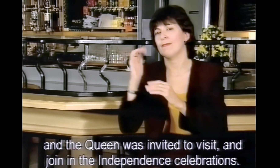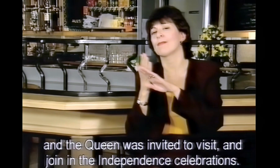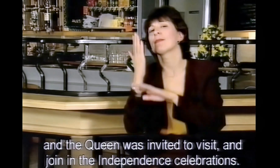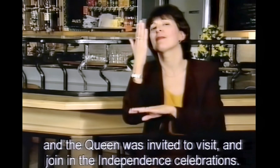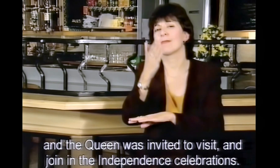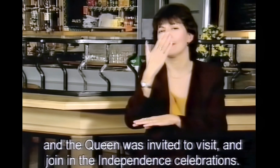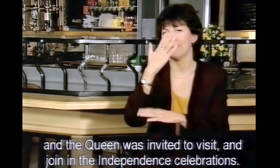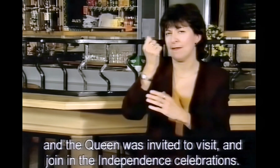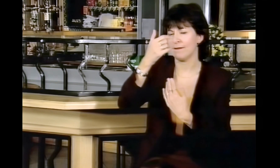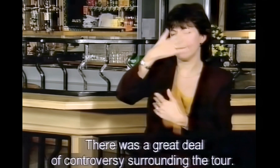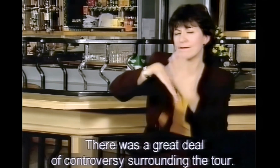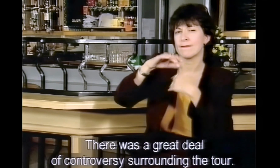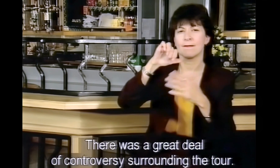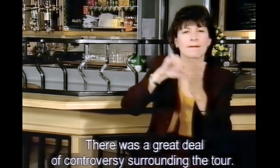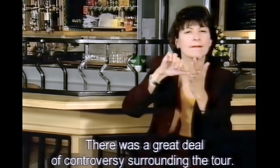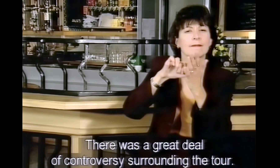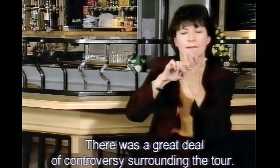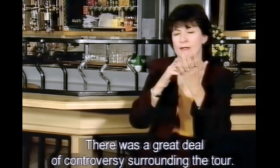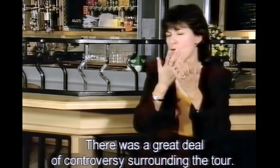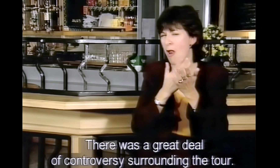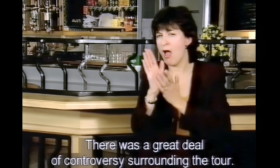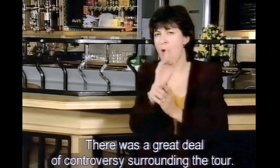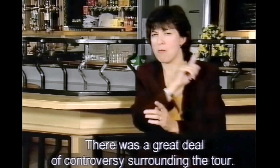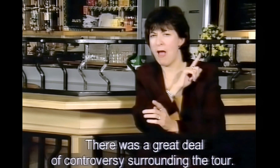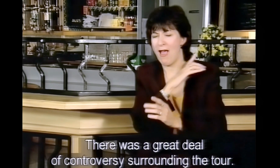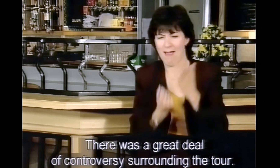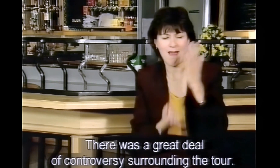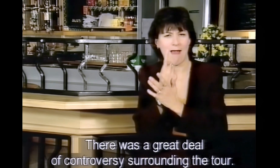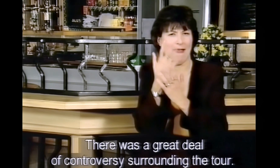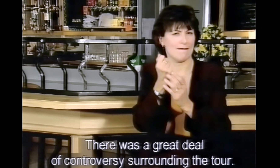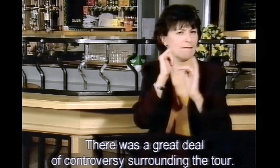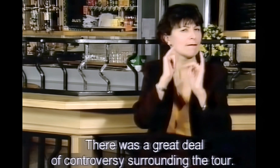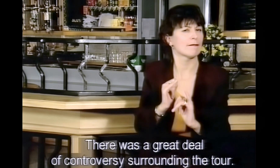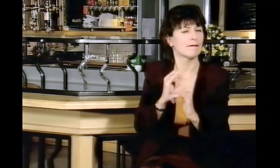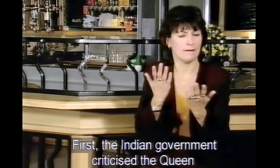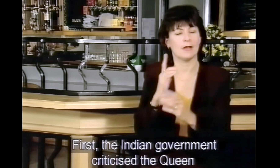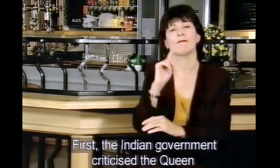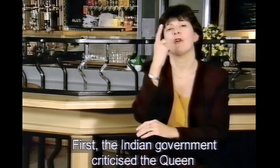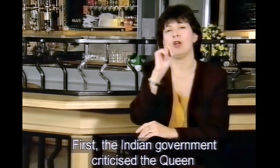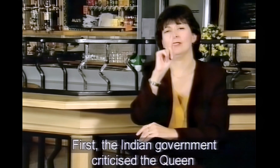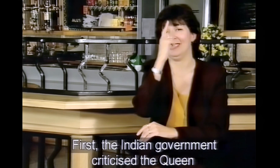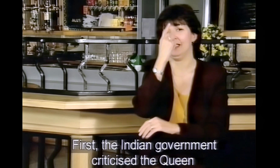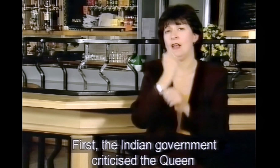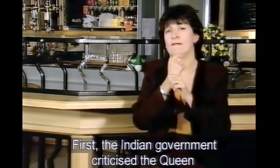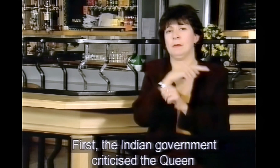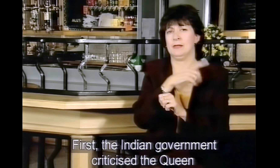celebrations. There was a great deal of controversy surrounding the tour, and it's still unclear exactly what